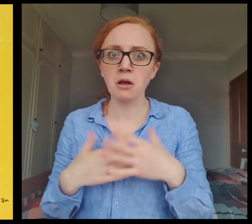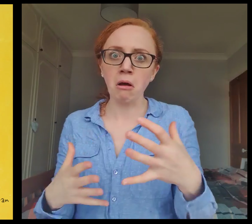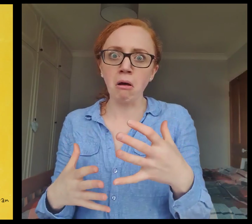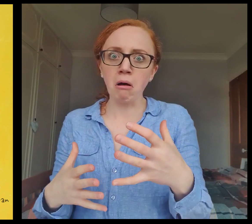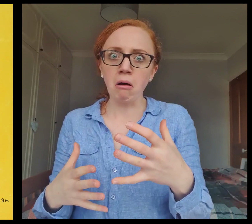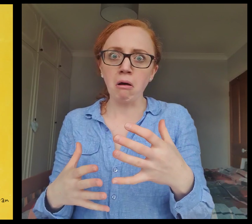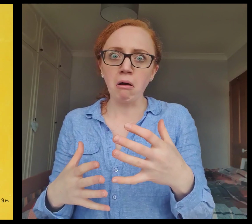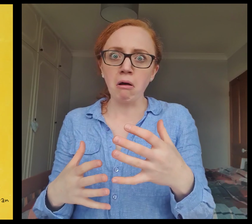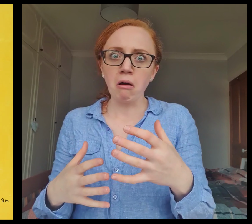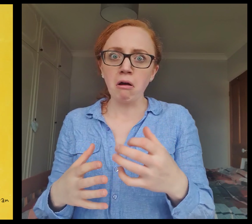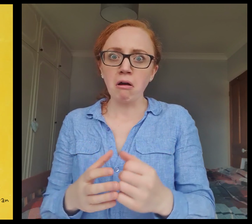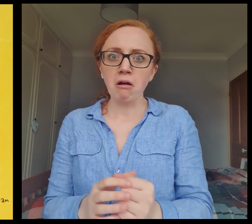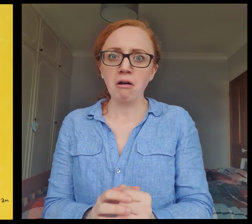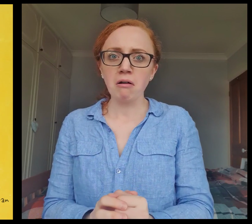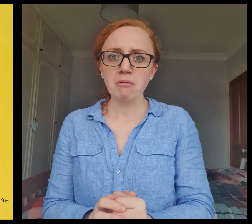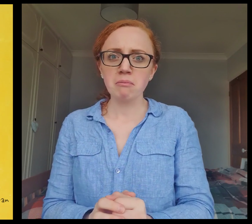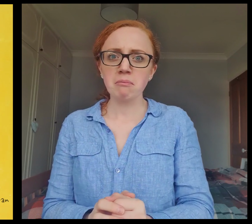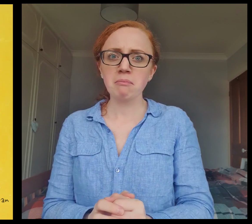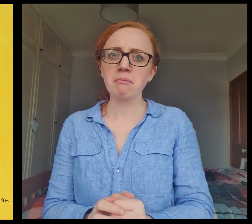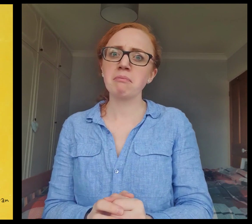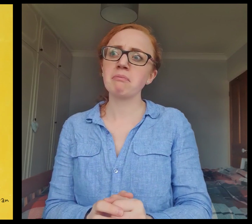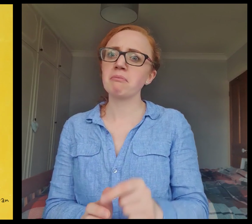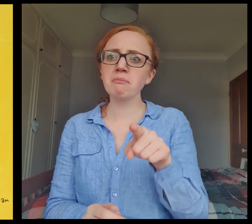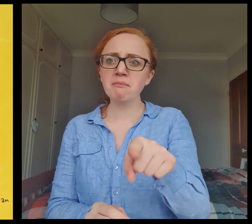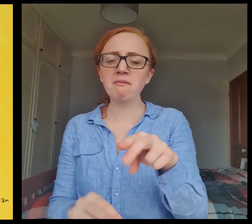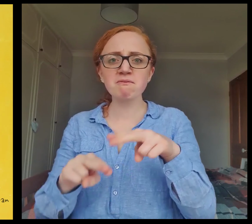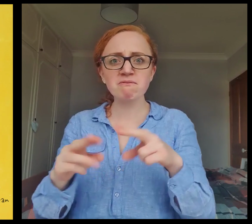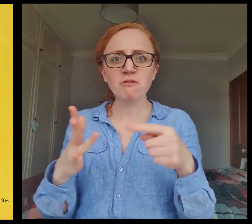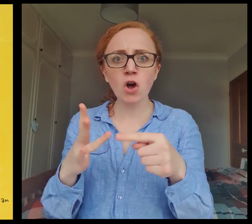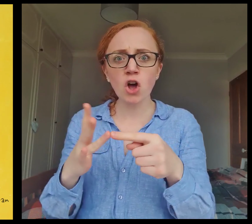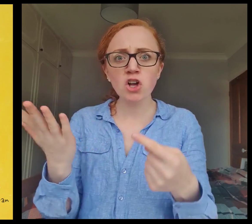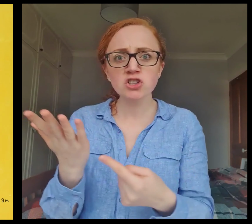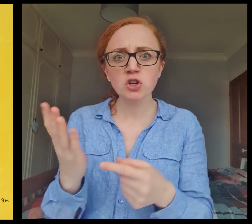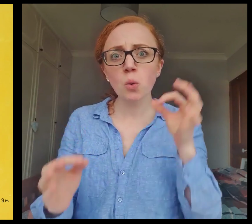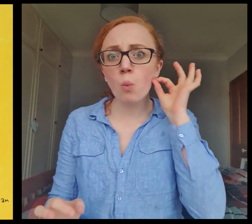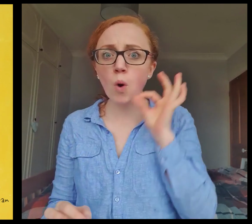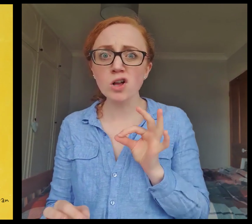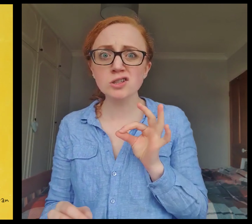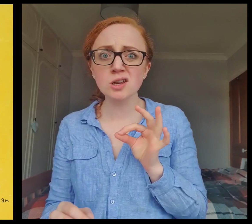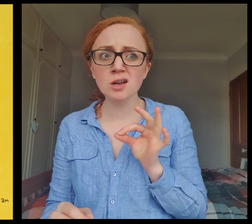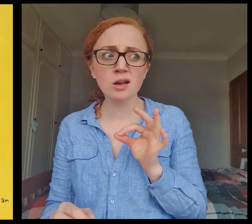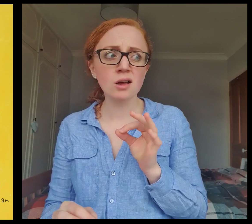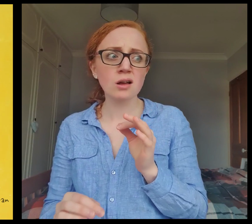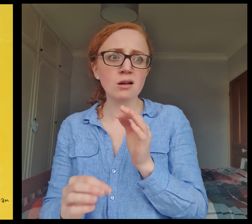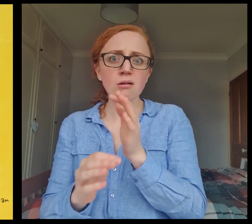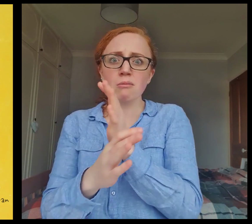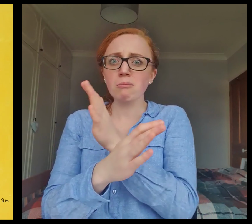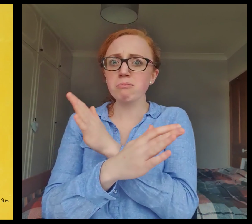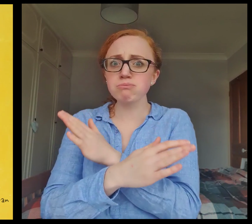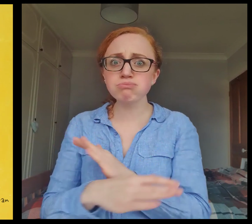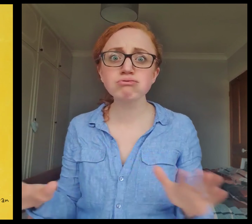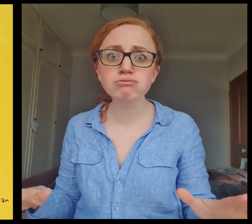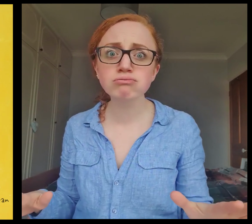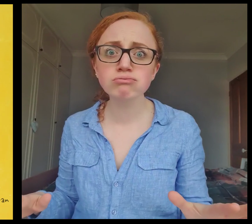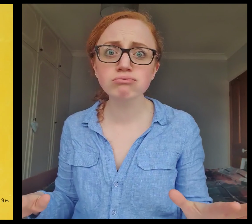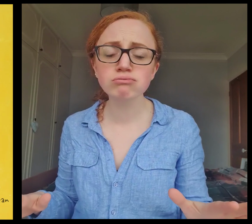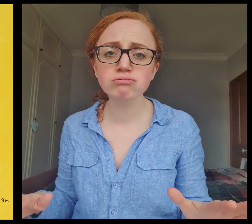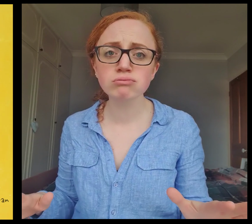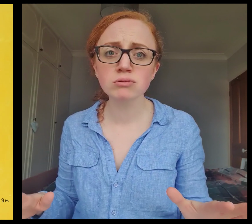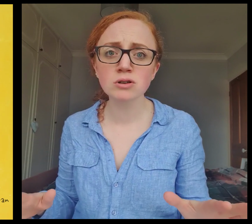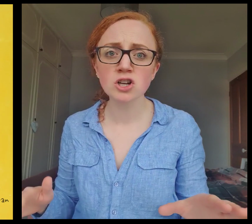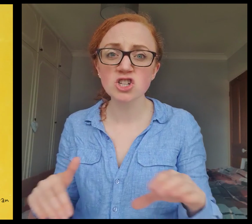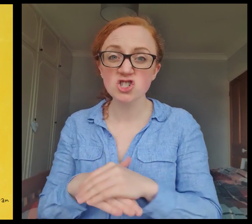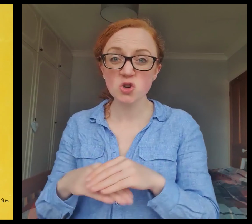Oh no! Pete stepped in a bucket of water. All the red, blue and brown were washed away.